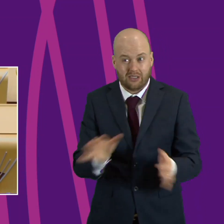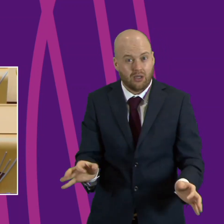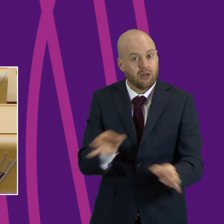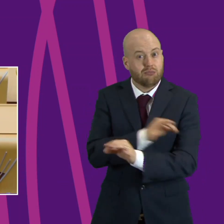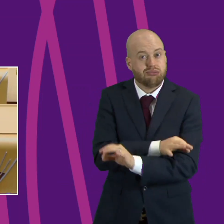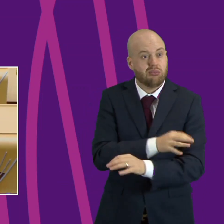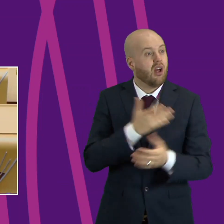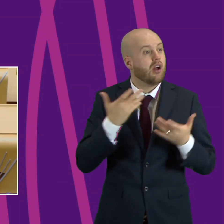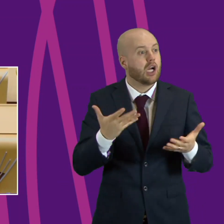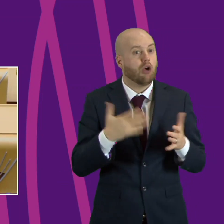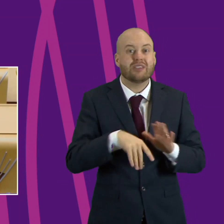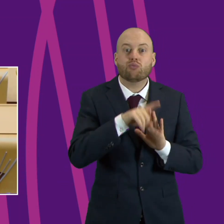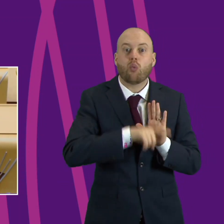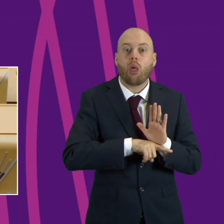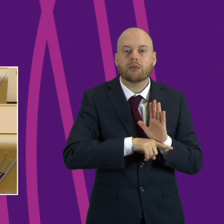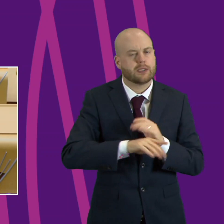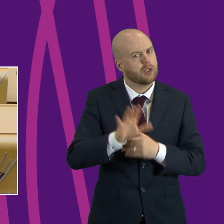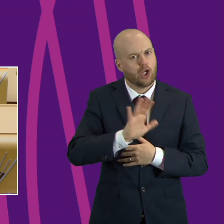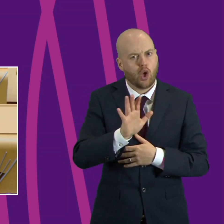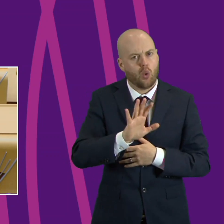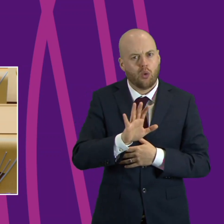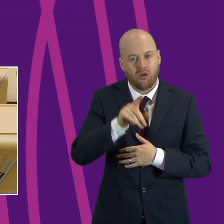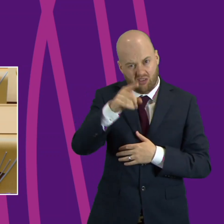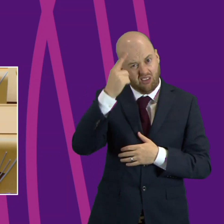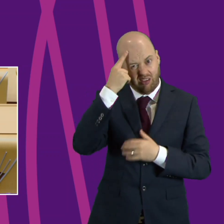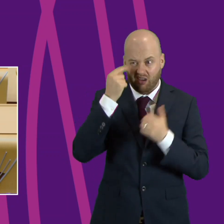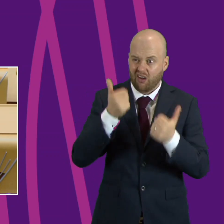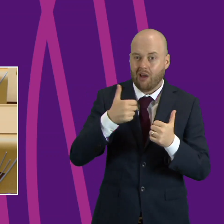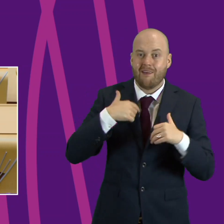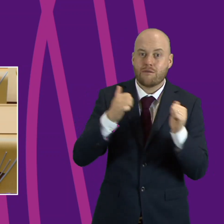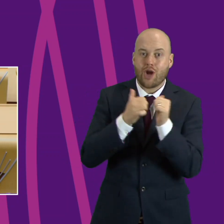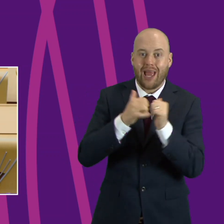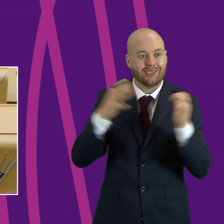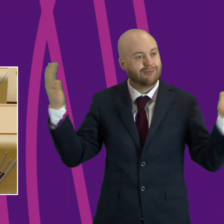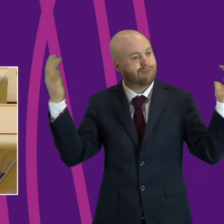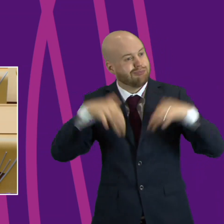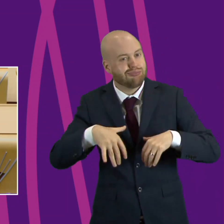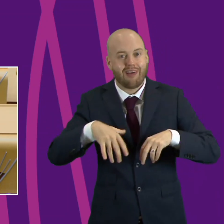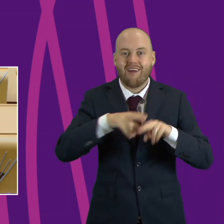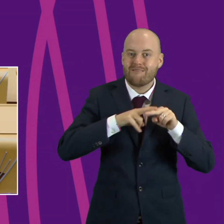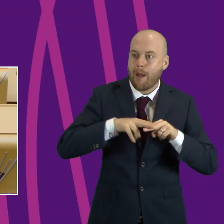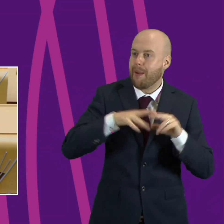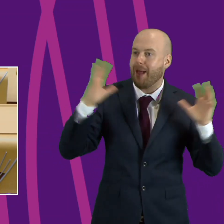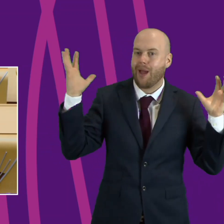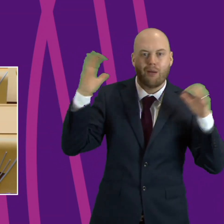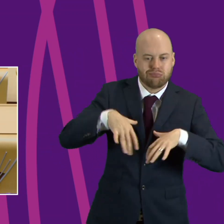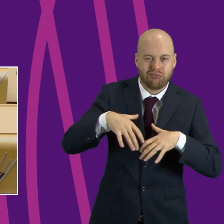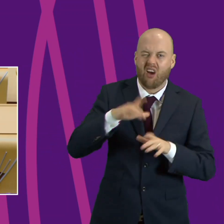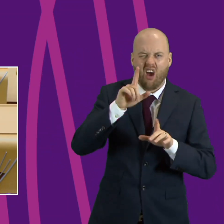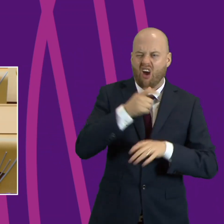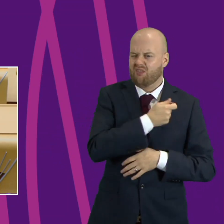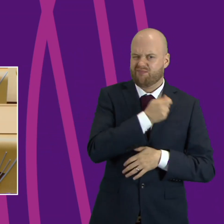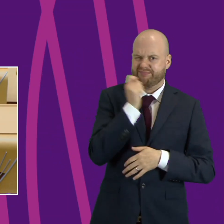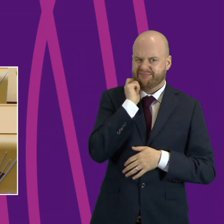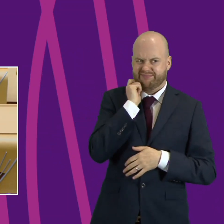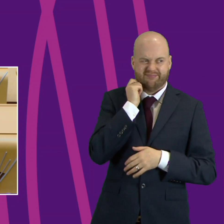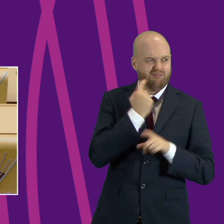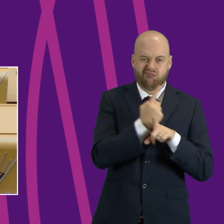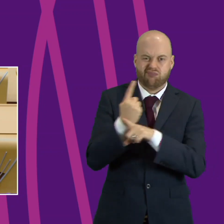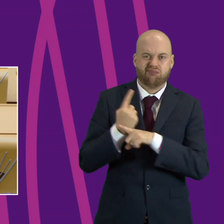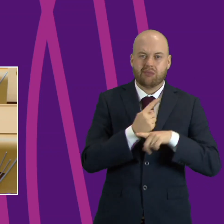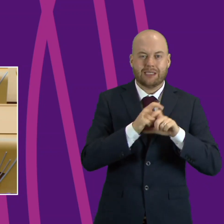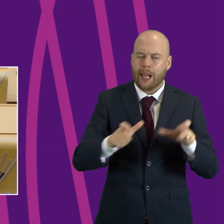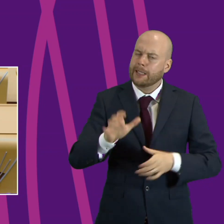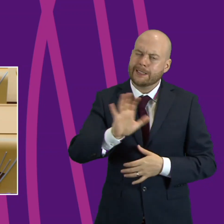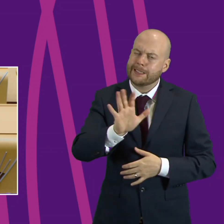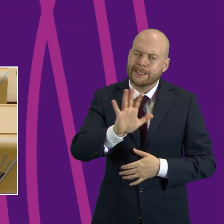place, particularly around social distancing, particularly around hand hygiene, and particularly around the current measures, which include staying